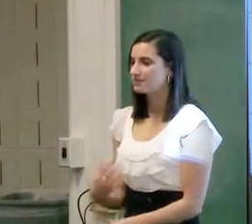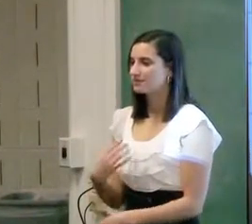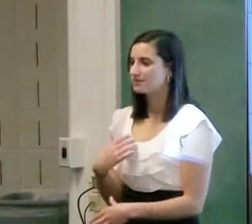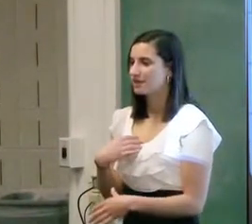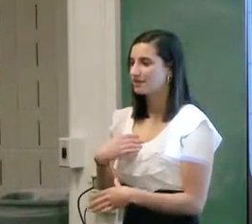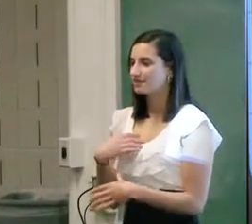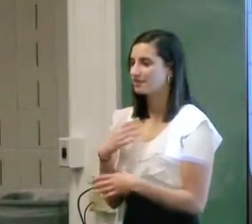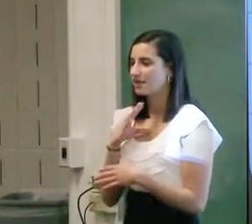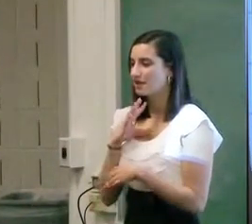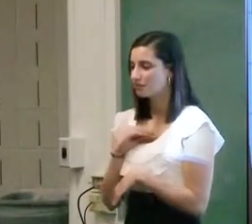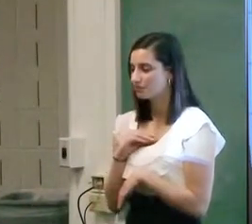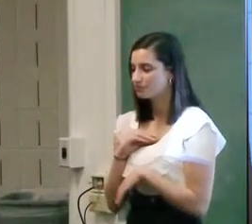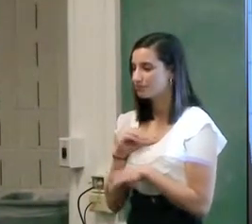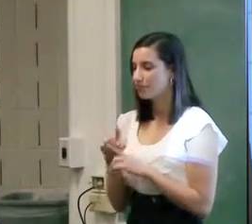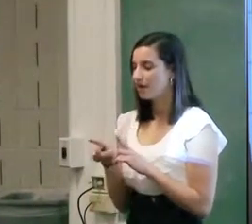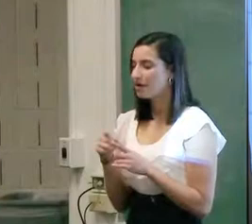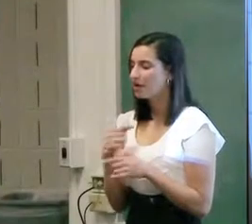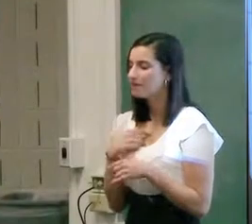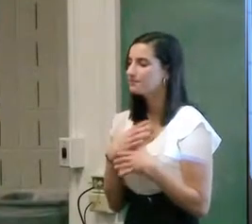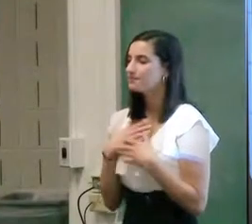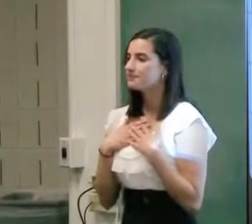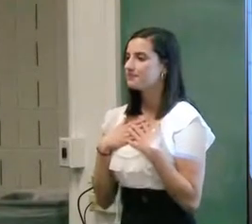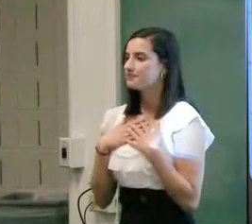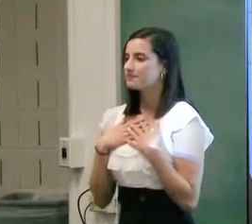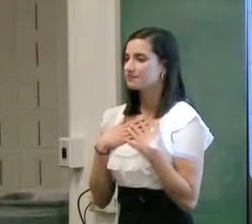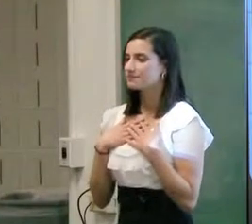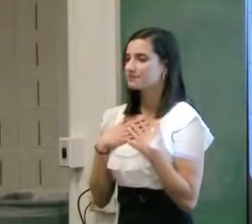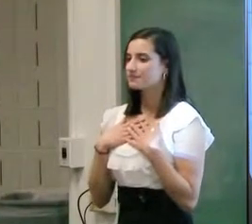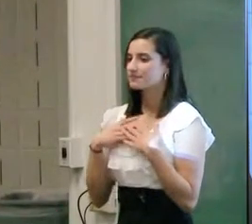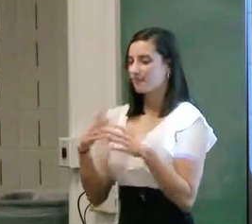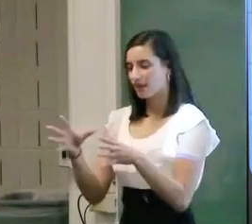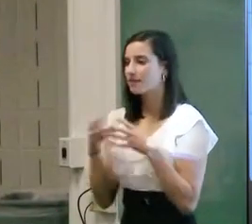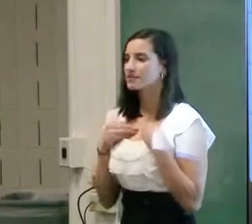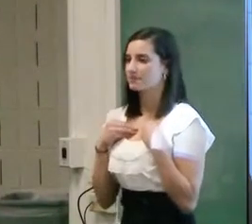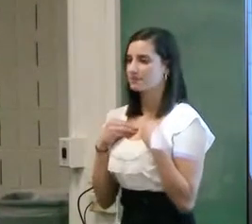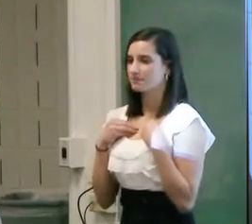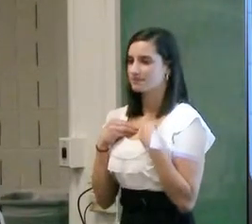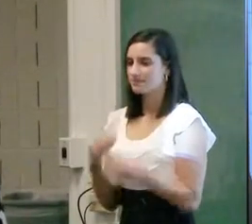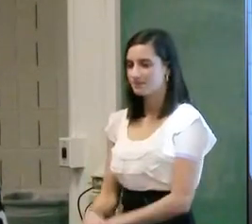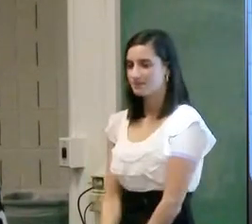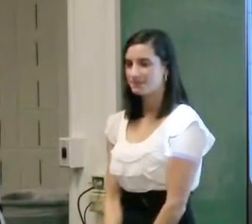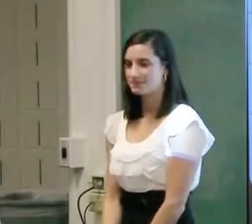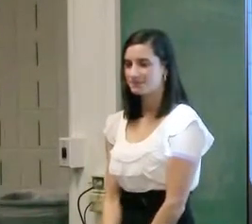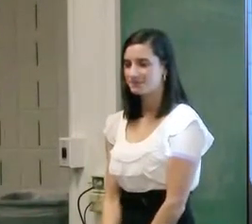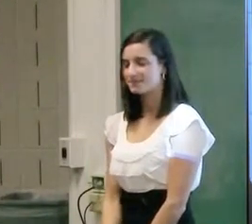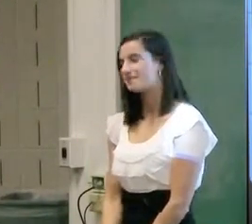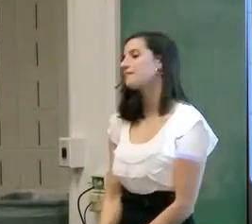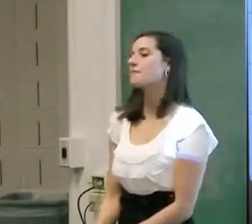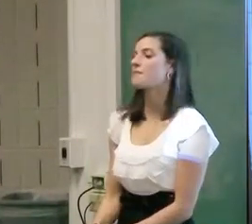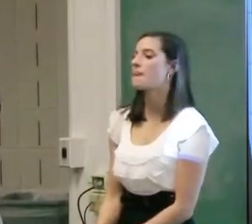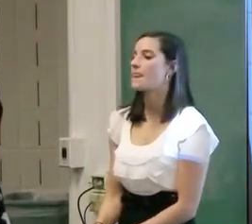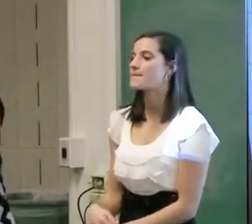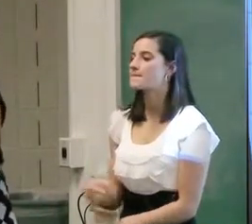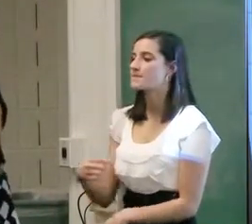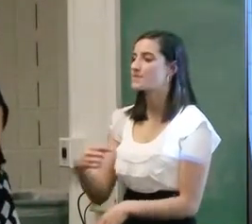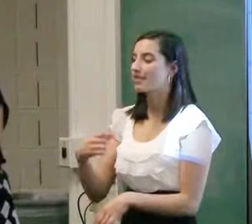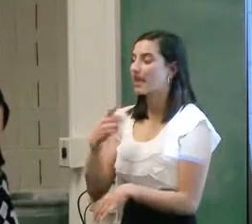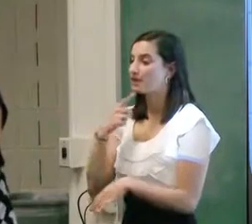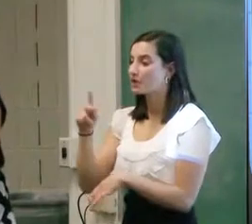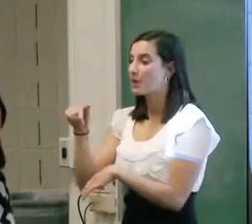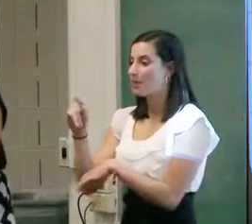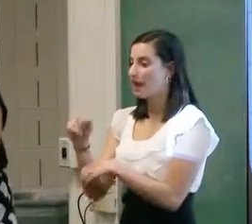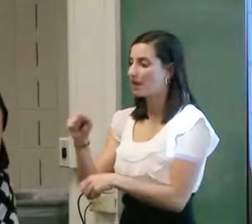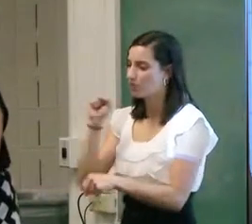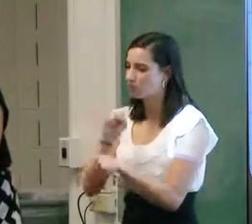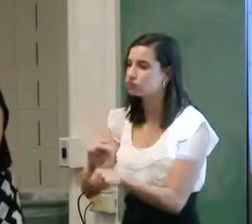bit. But I took a deep breath and I said, challenge accepted. I promised Patty that I'd work my butt off to